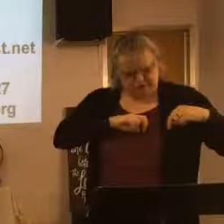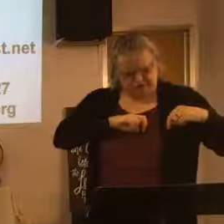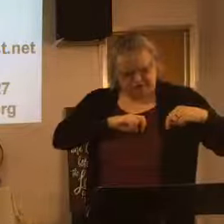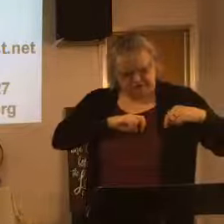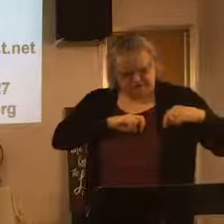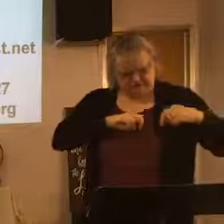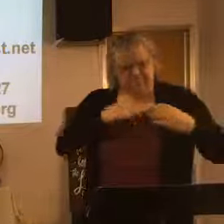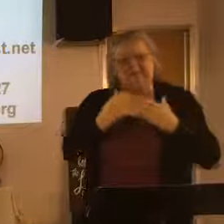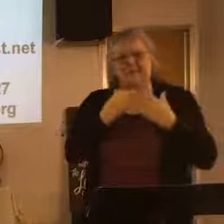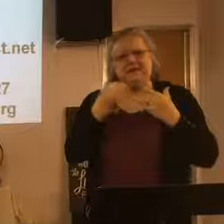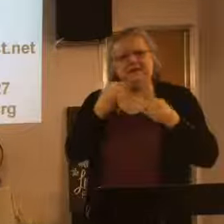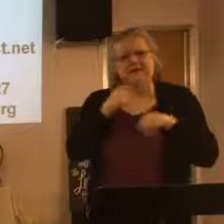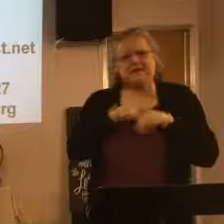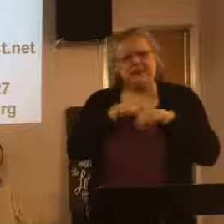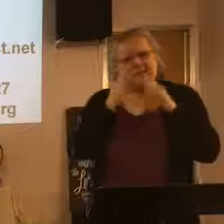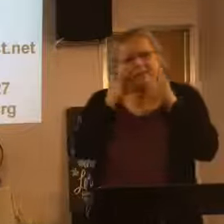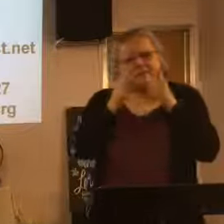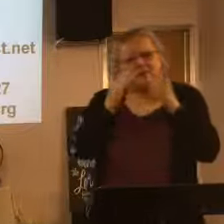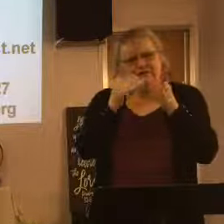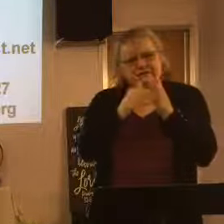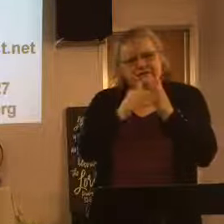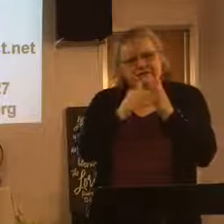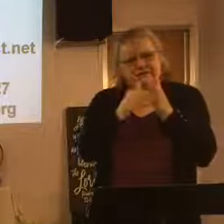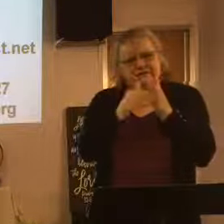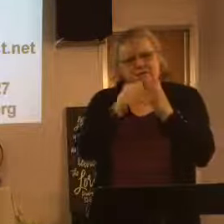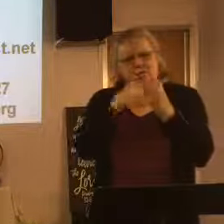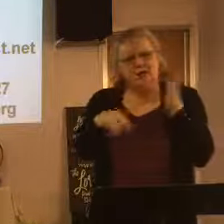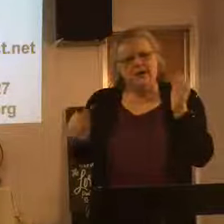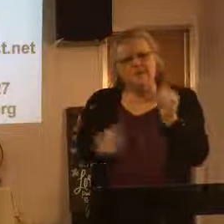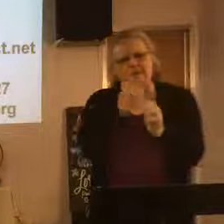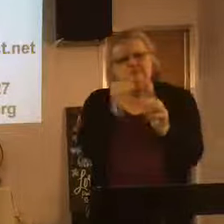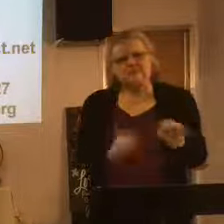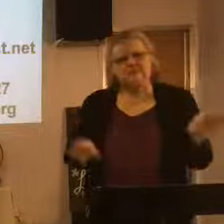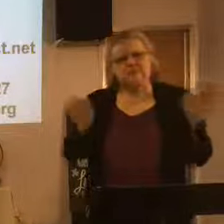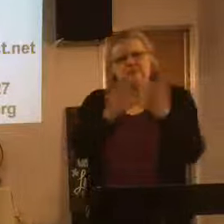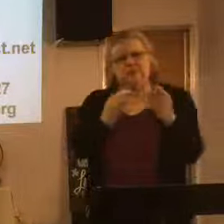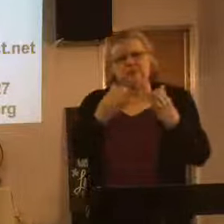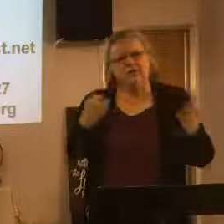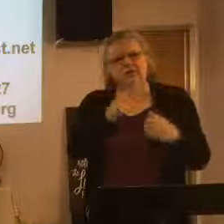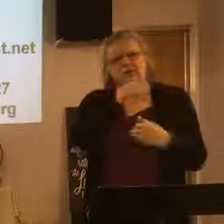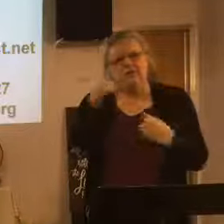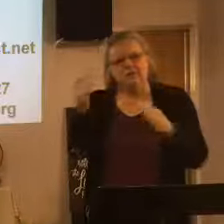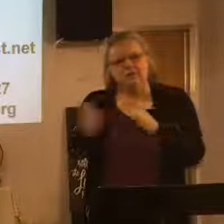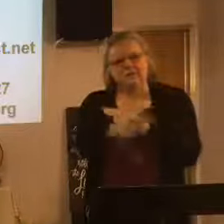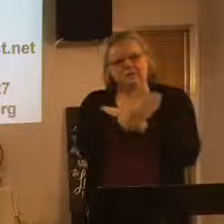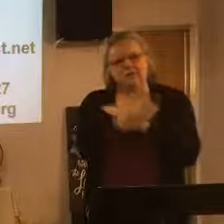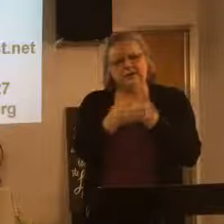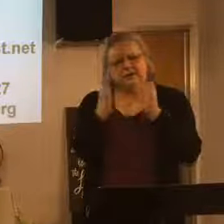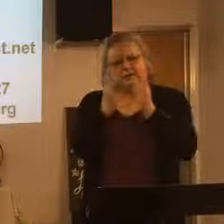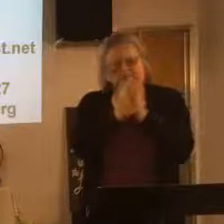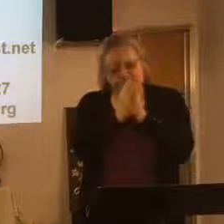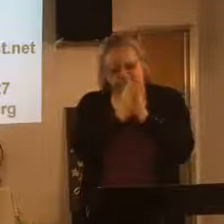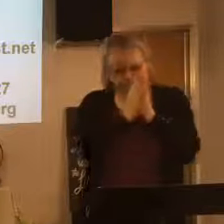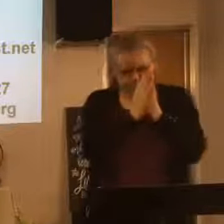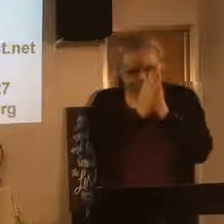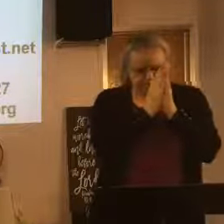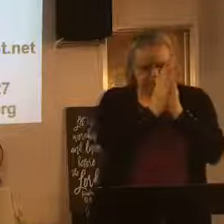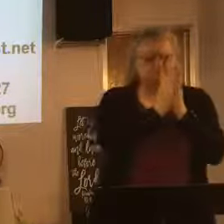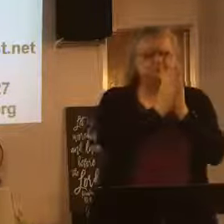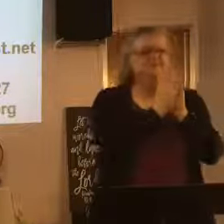maybe this is a time to refocus. What is the most important thing to you this morning? Lord, I come to